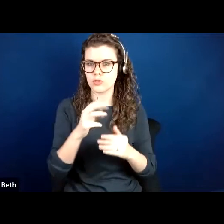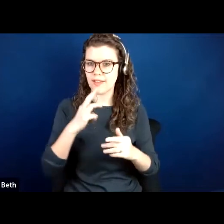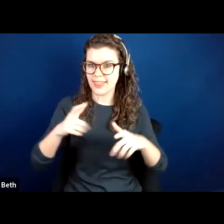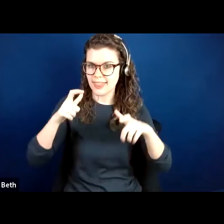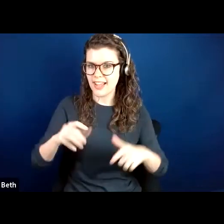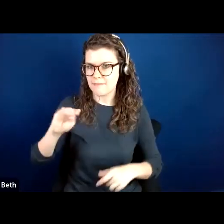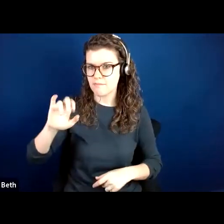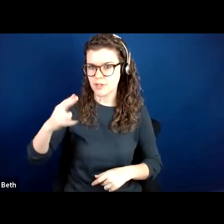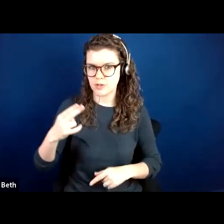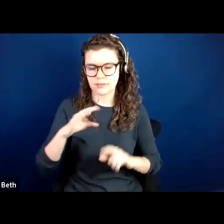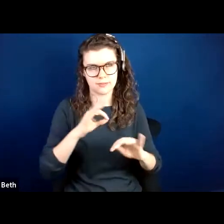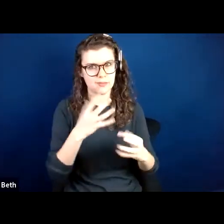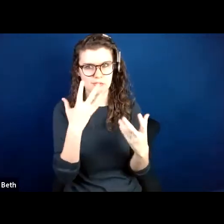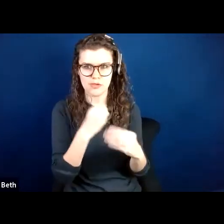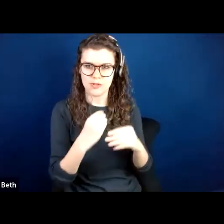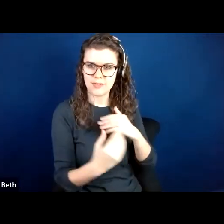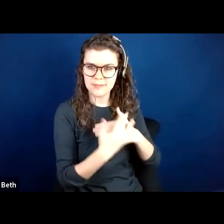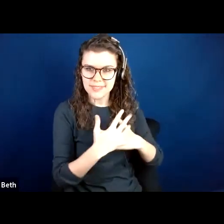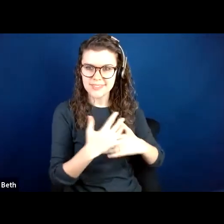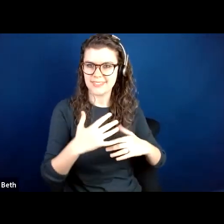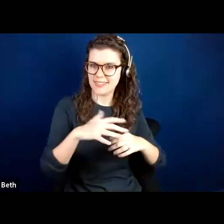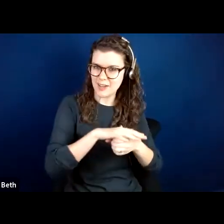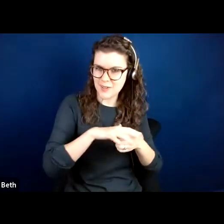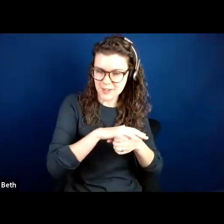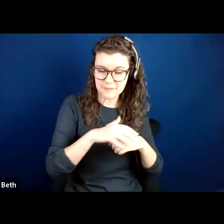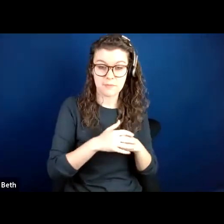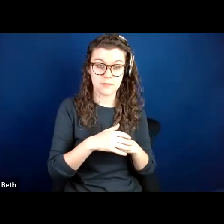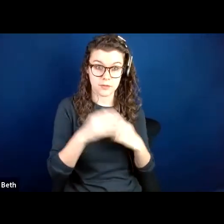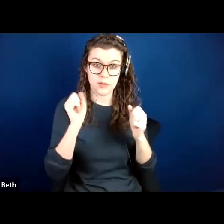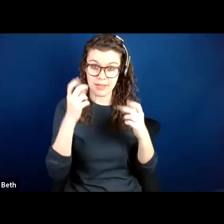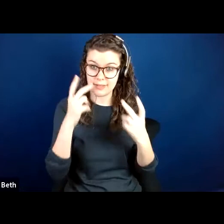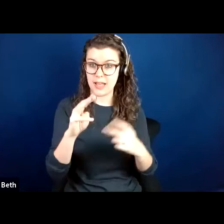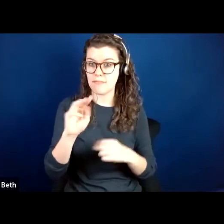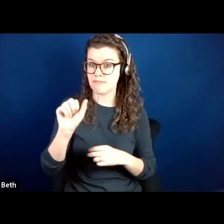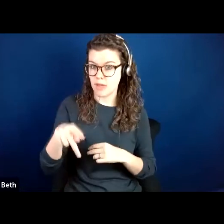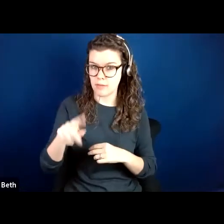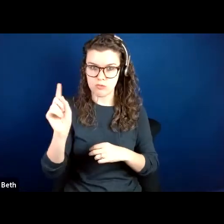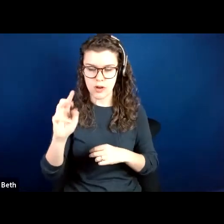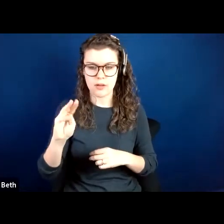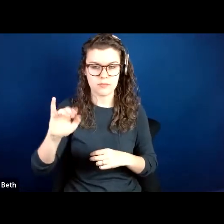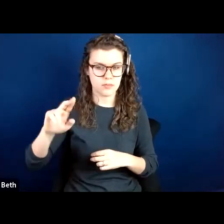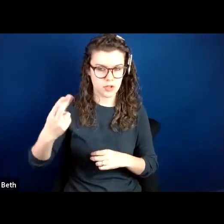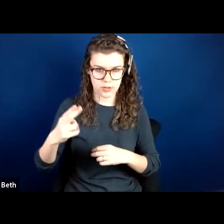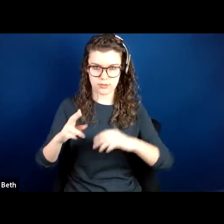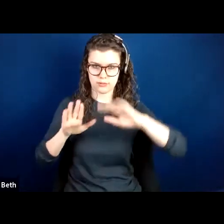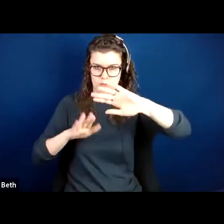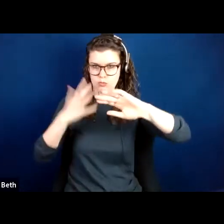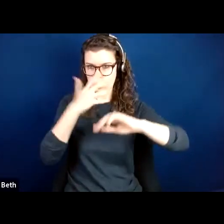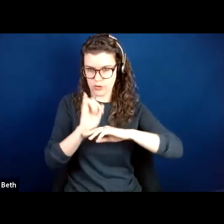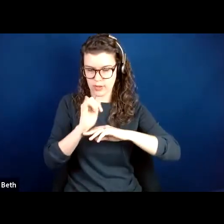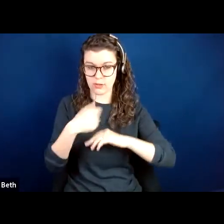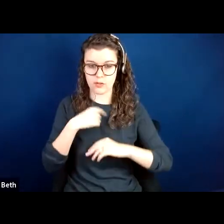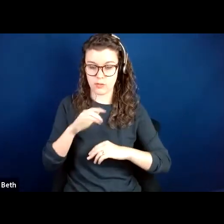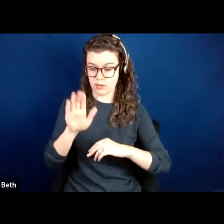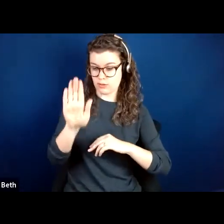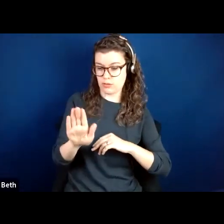So on this slide, we have a map of Michigan, and we are on the west side